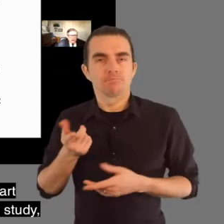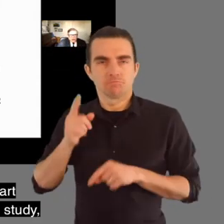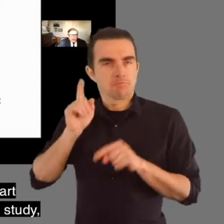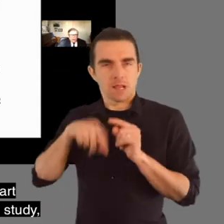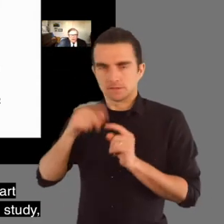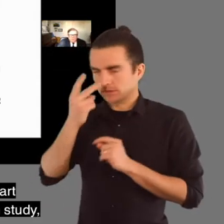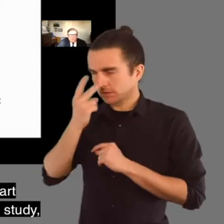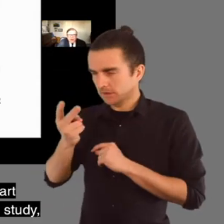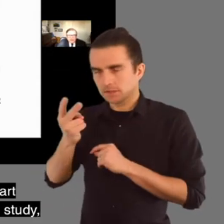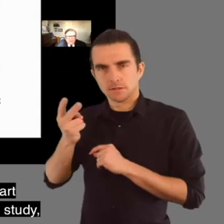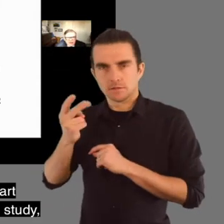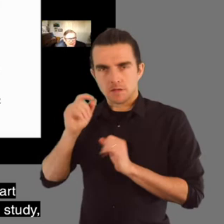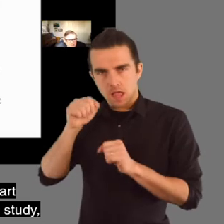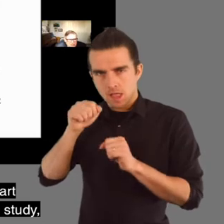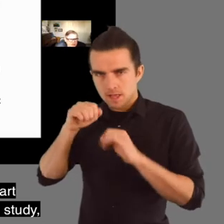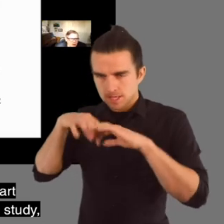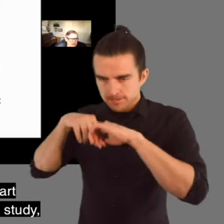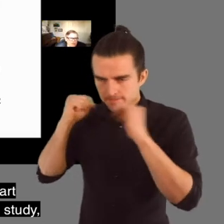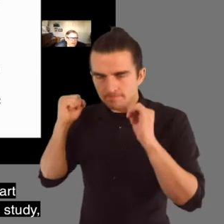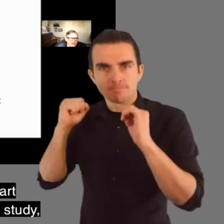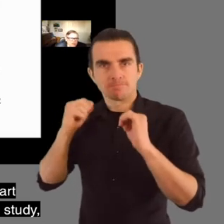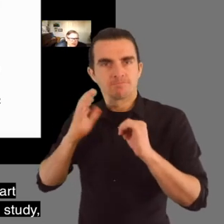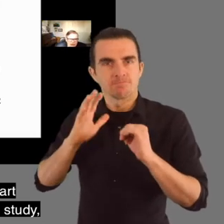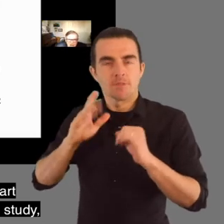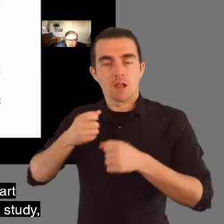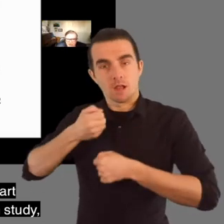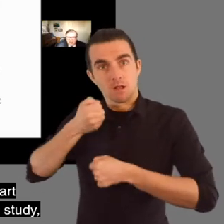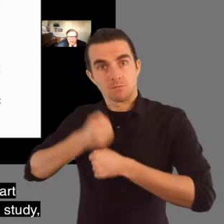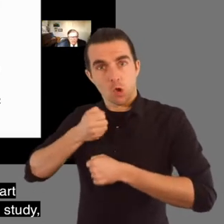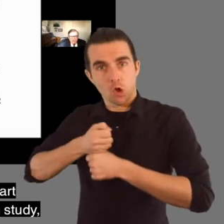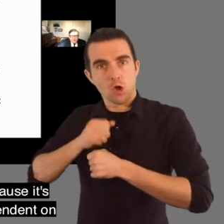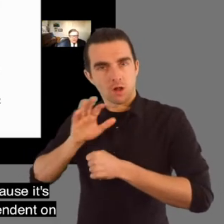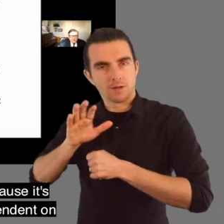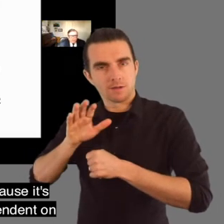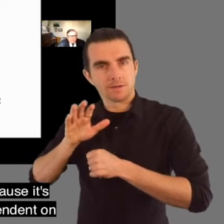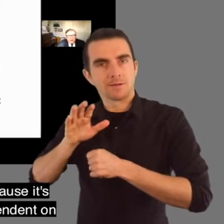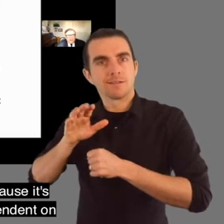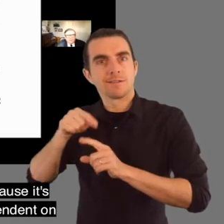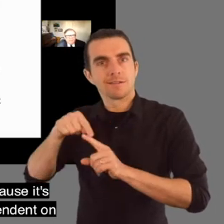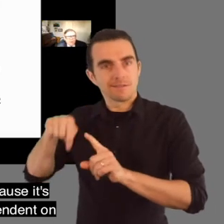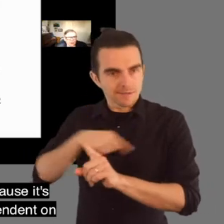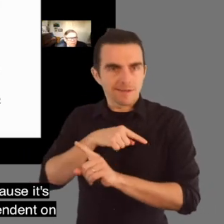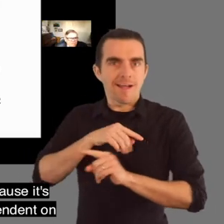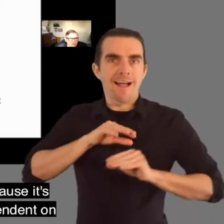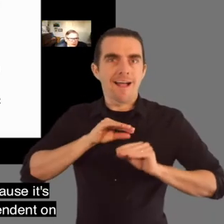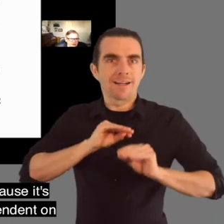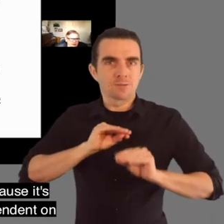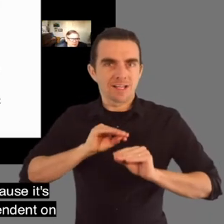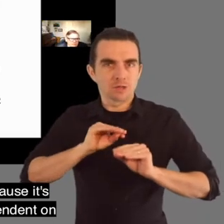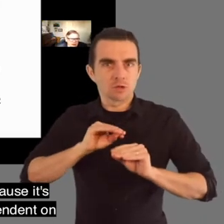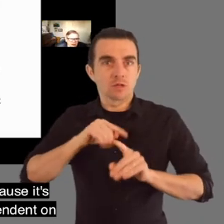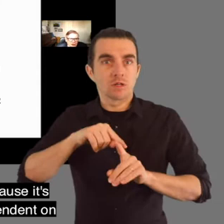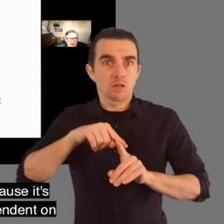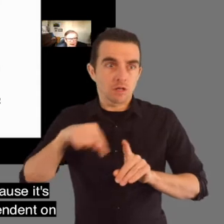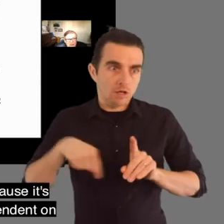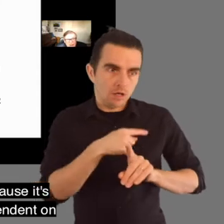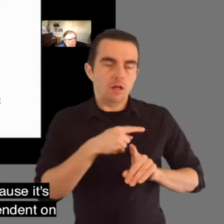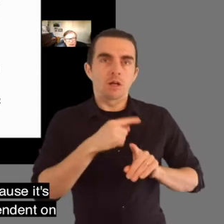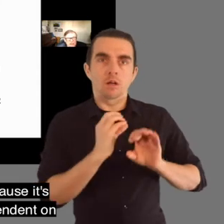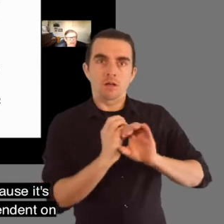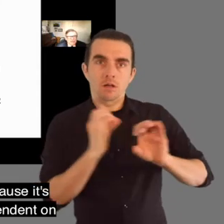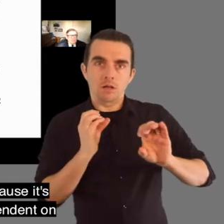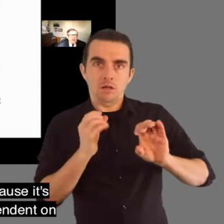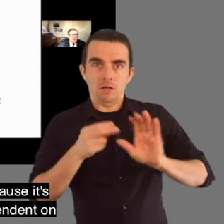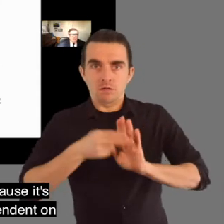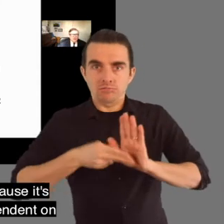can't just look at one part of it. It's not something you can study just one part of employment, because it's dependent on